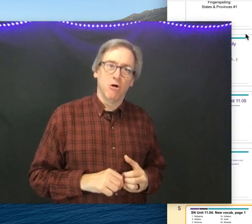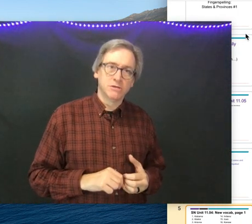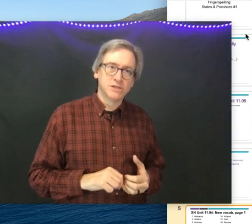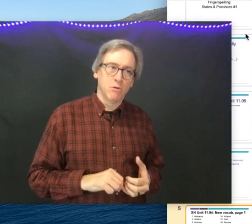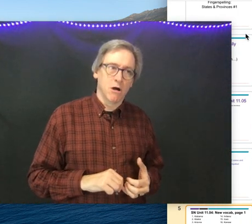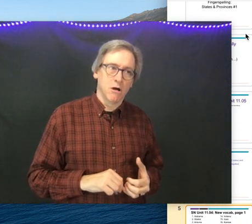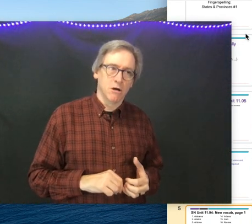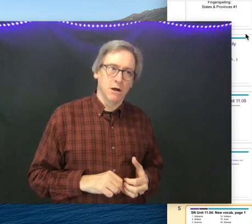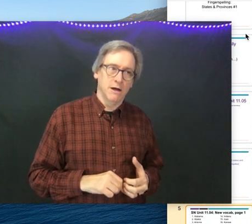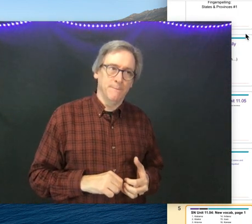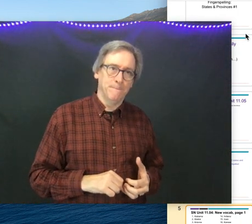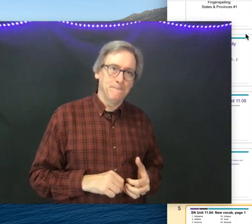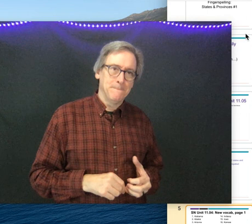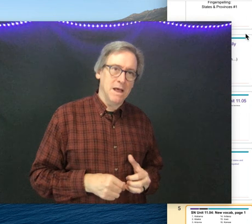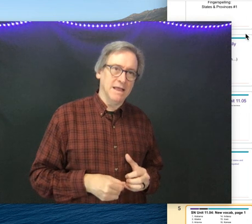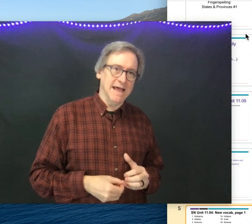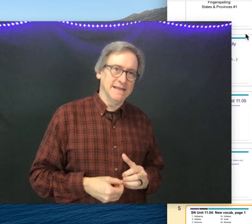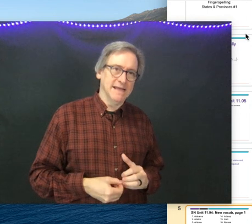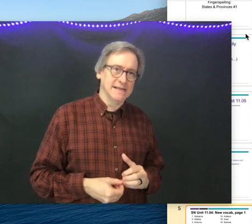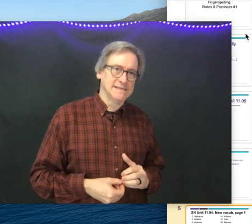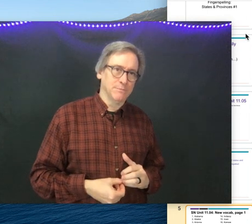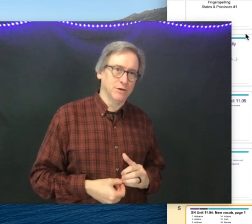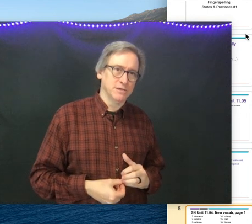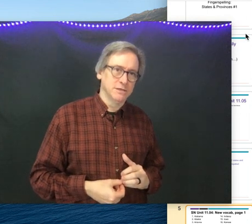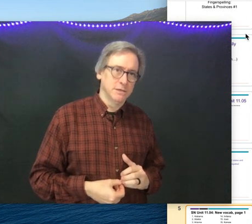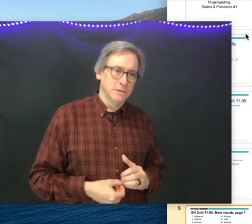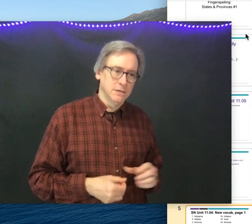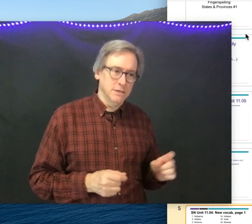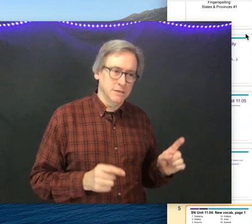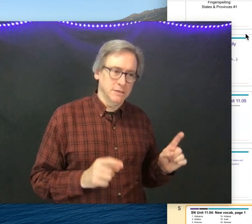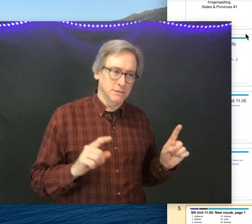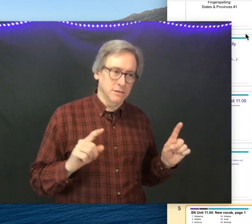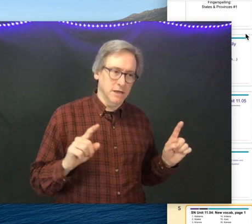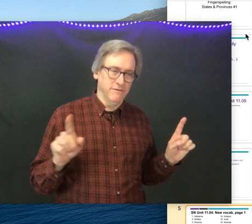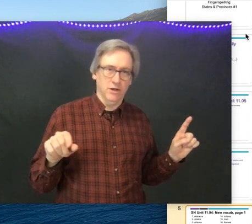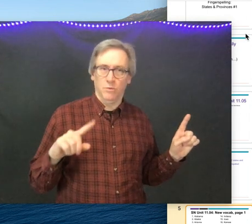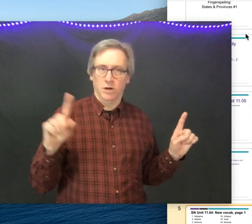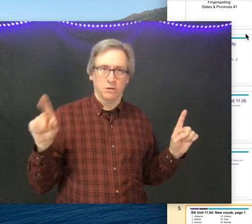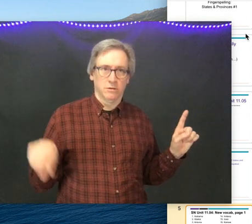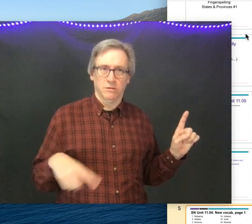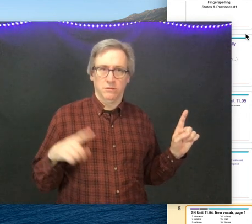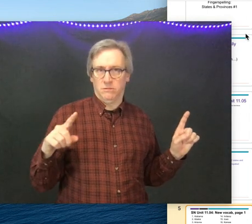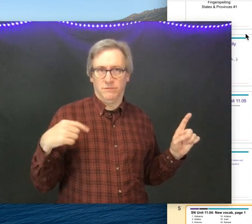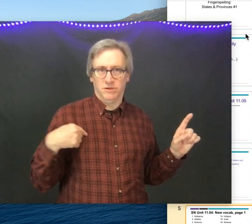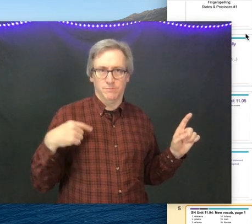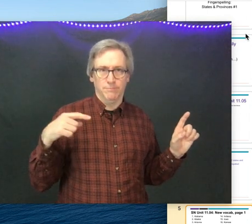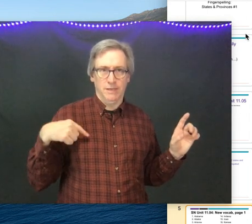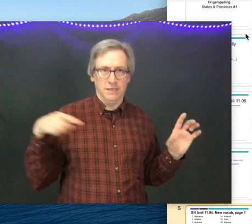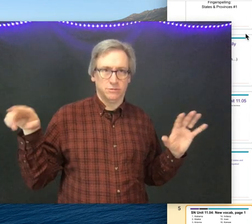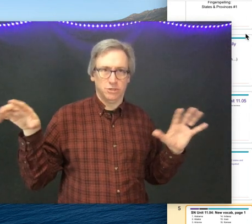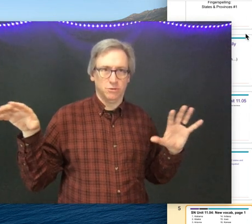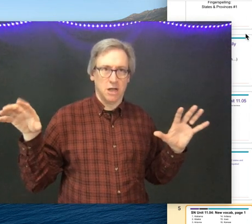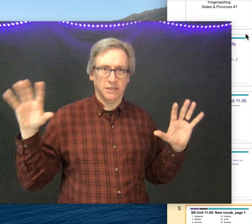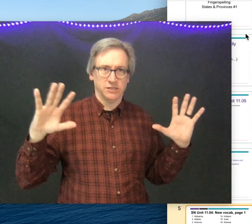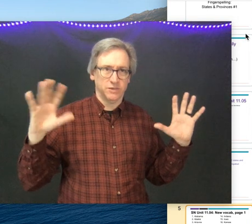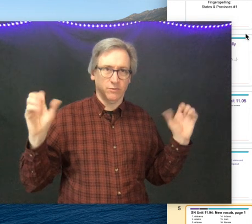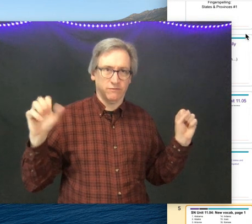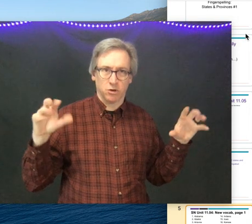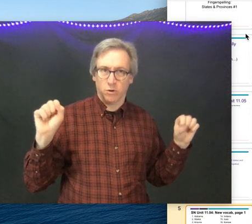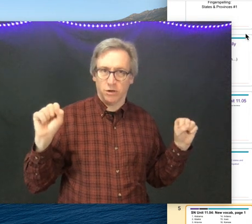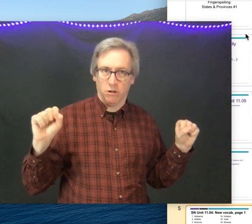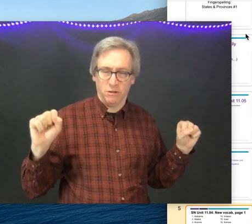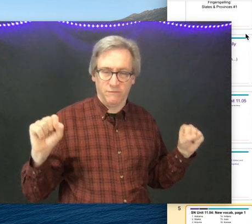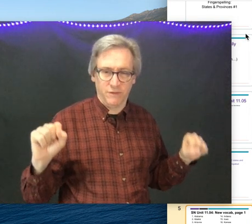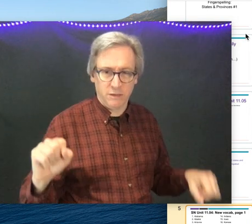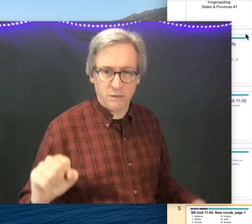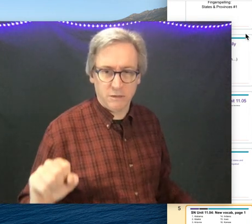they also are. I'll add that separate video where there's me and 2 colleagues that we've